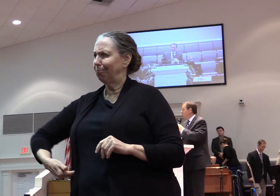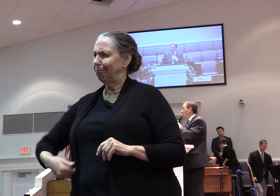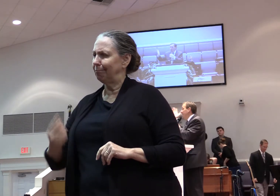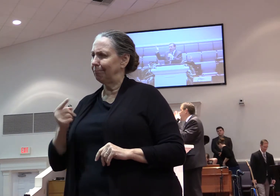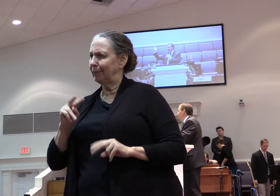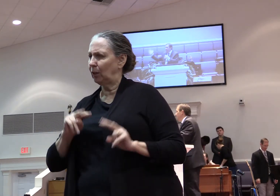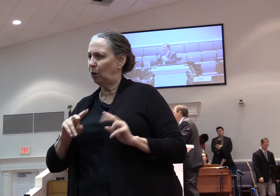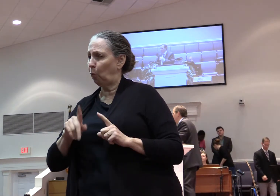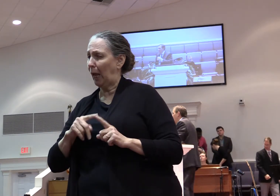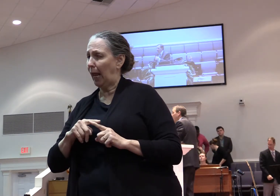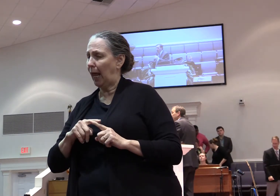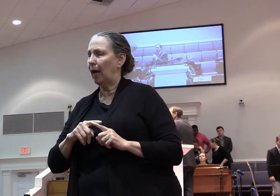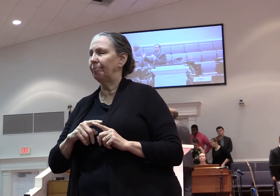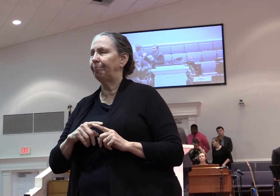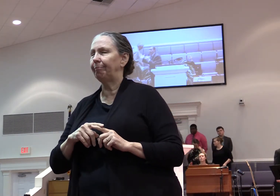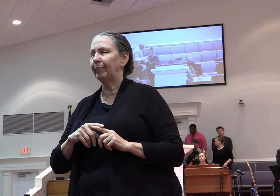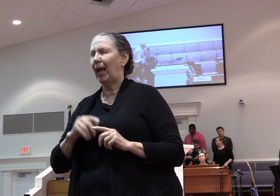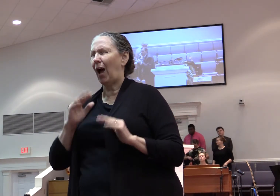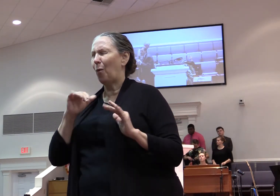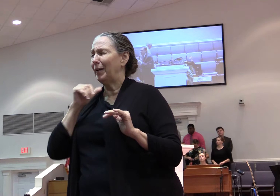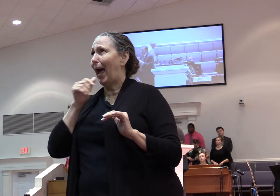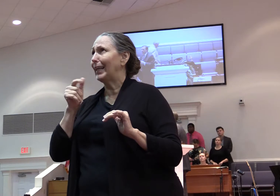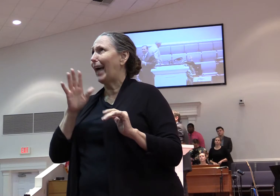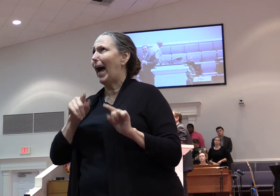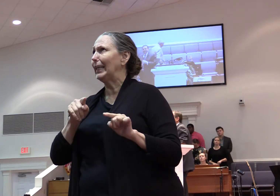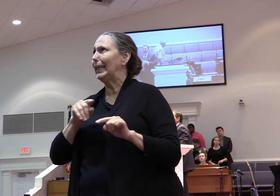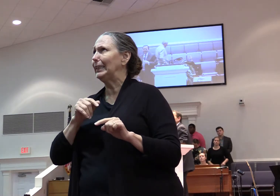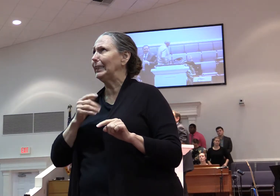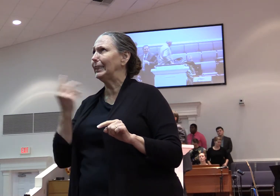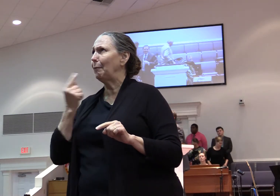Yep. Didn't know when. Hoped it wouldn't be. But